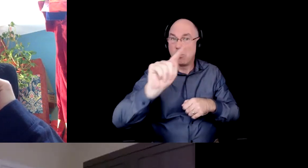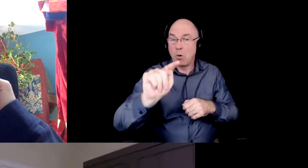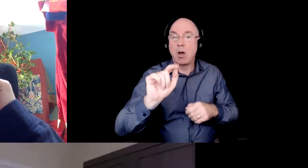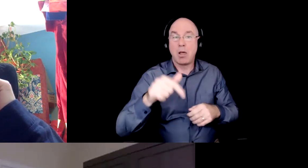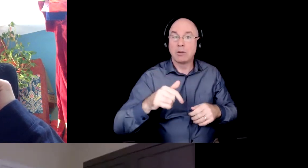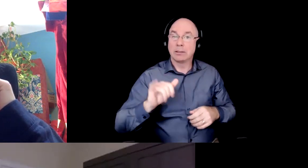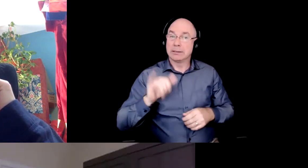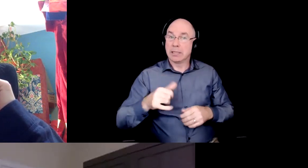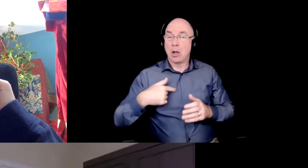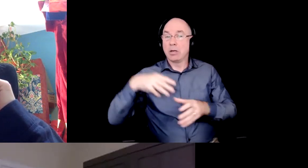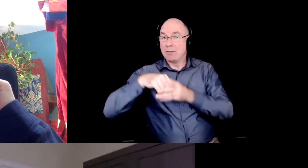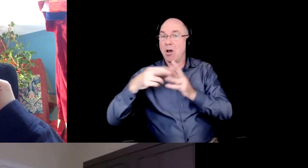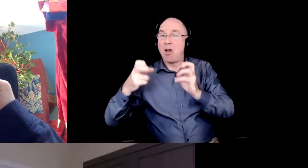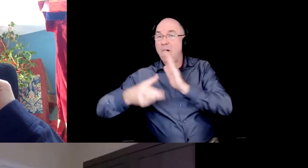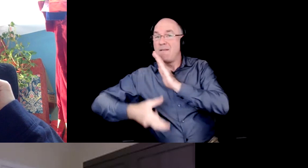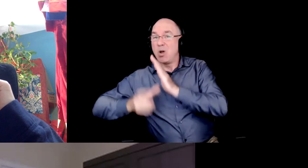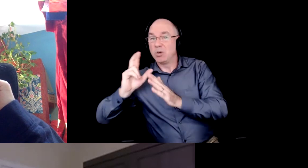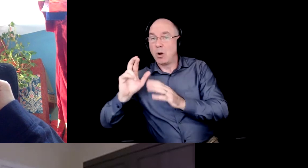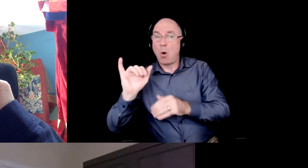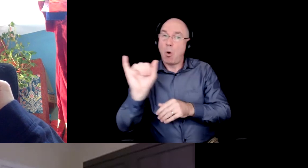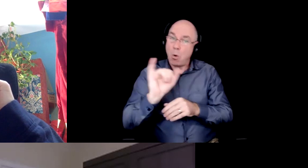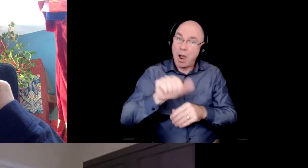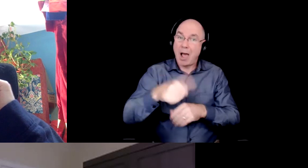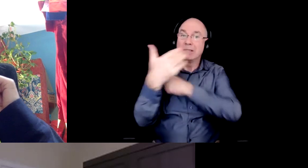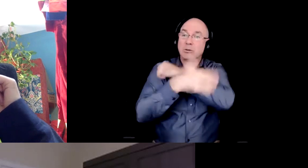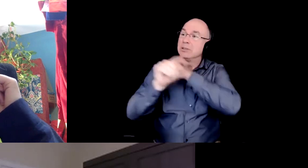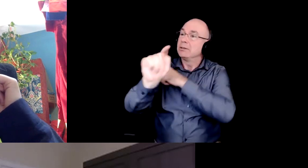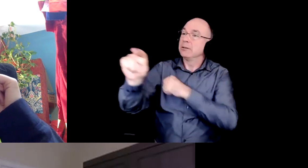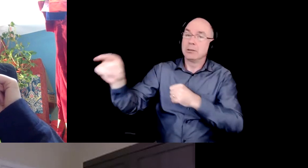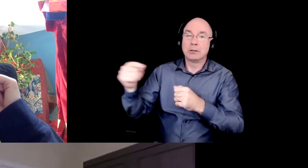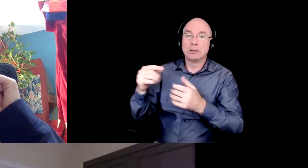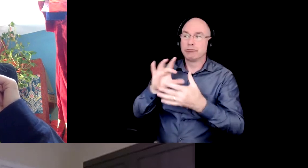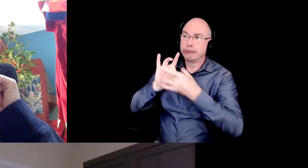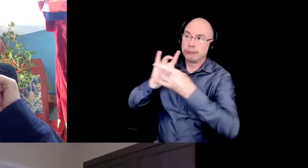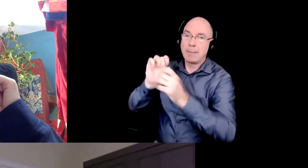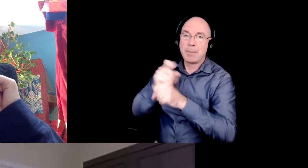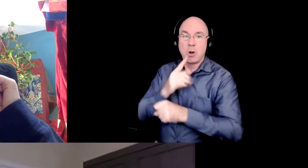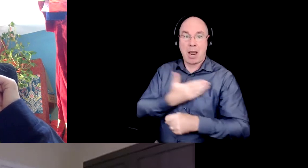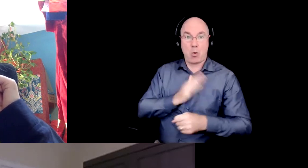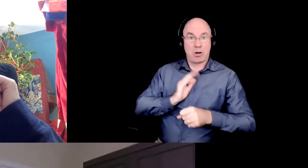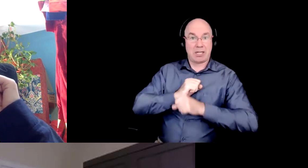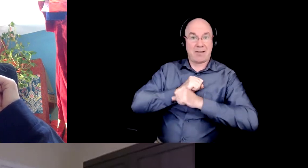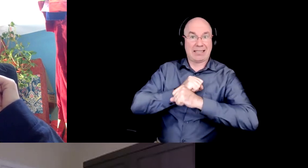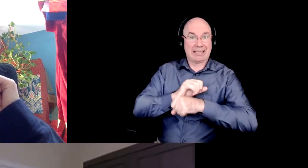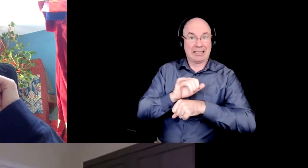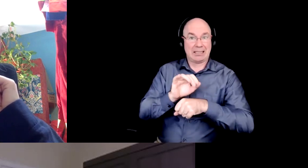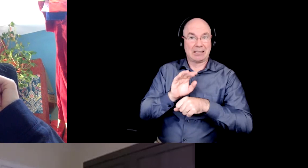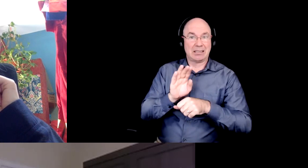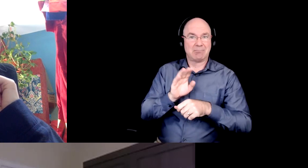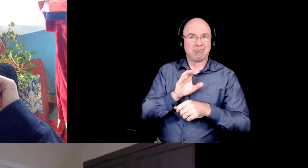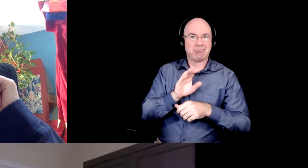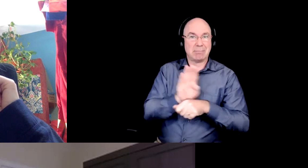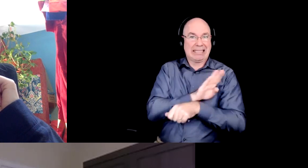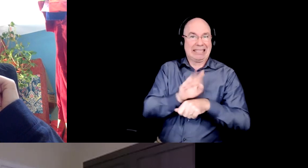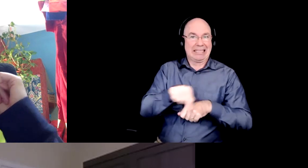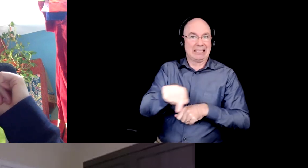those reviews. We also negotiate with other nations to make sure that our defense industry is well situated for